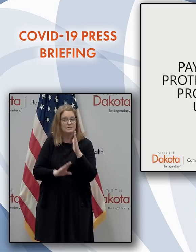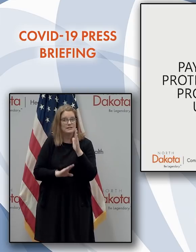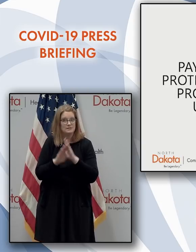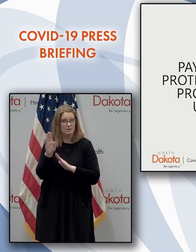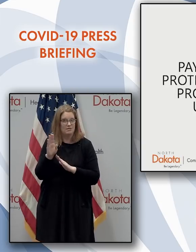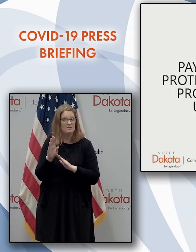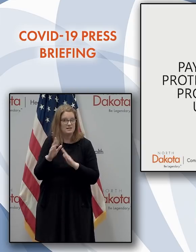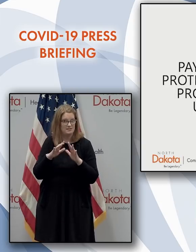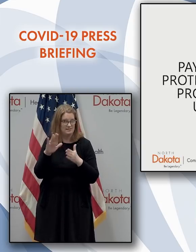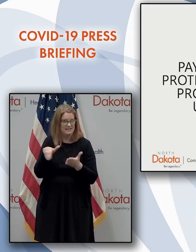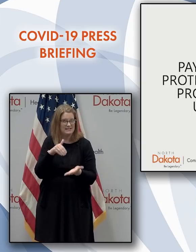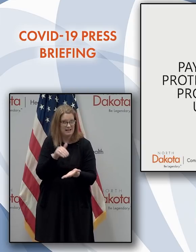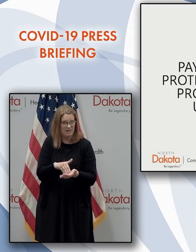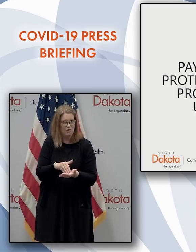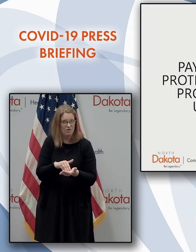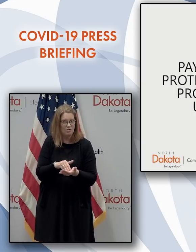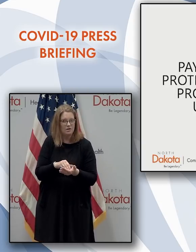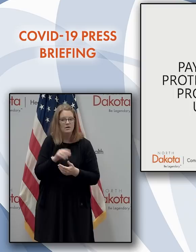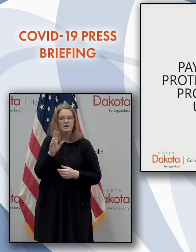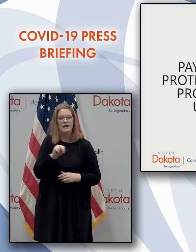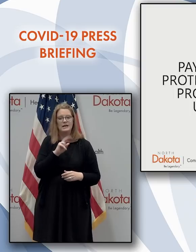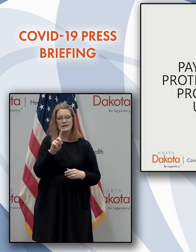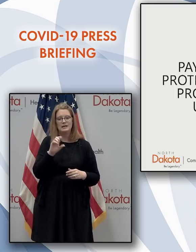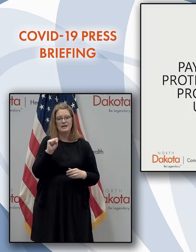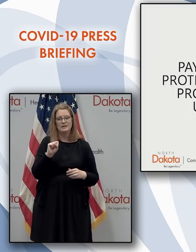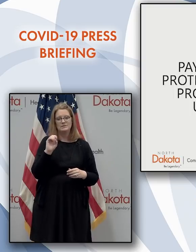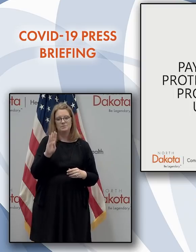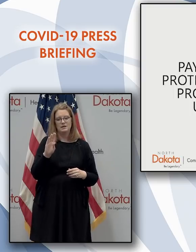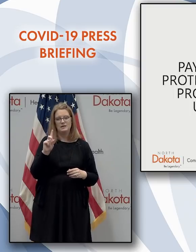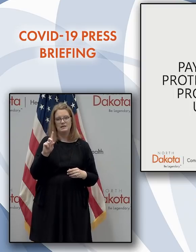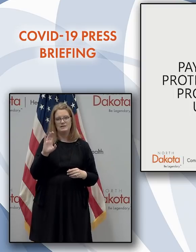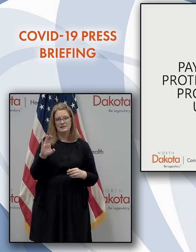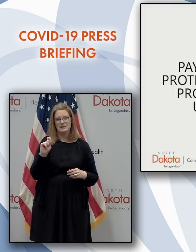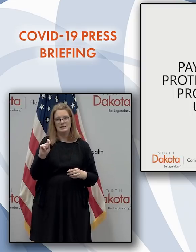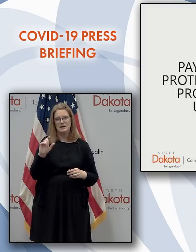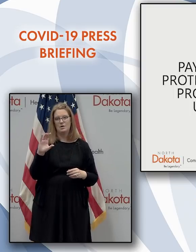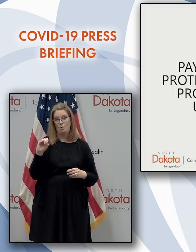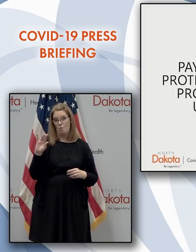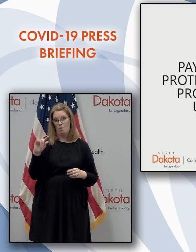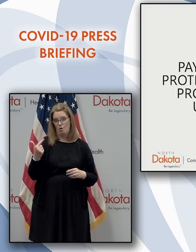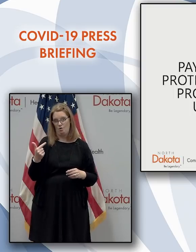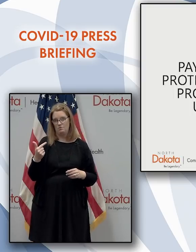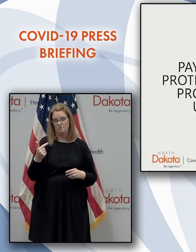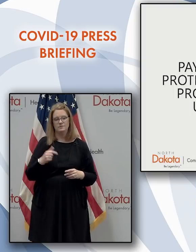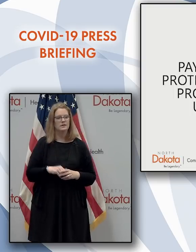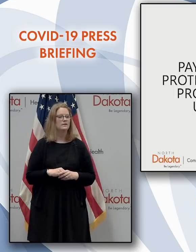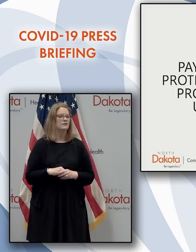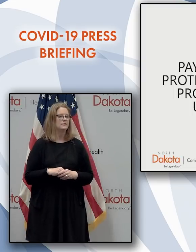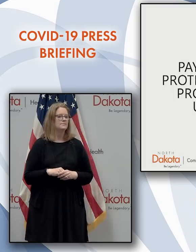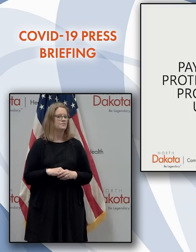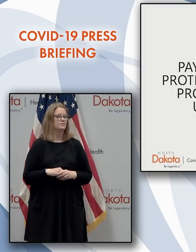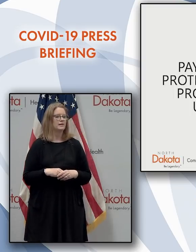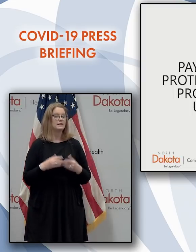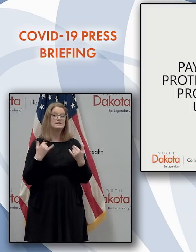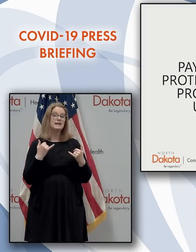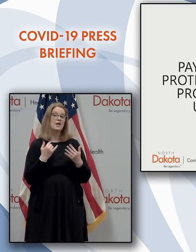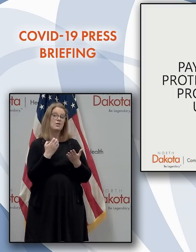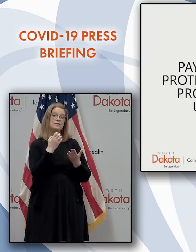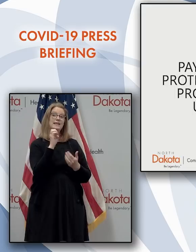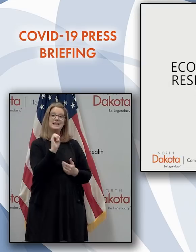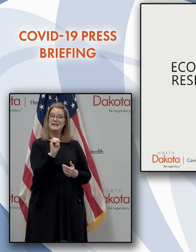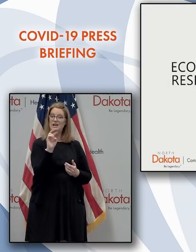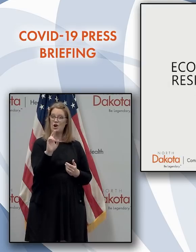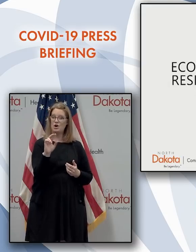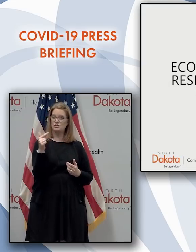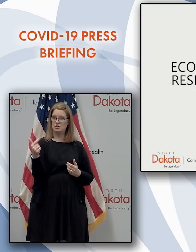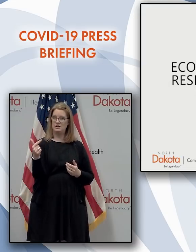SBDC, where you can learn more at ndsbdc.org. All right, on to the Economic Resiliency